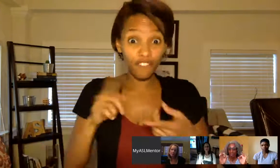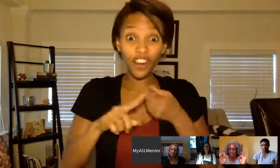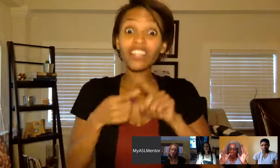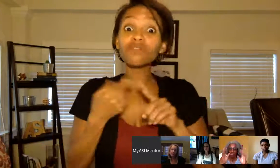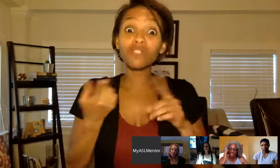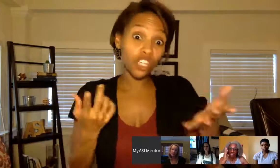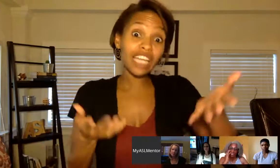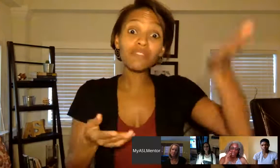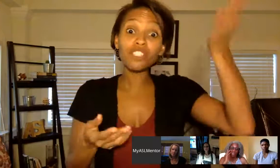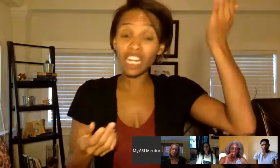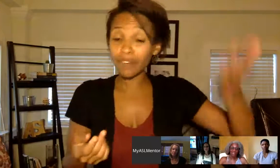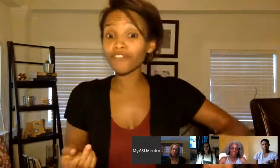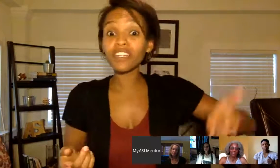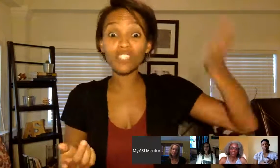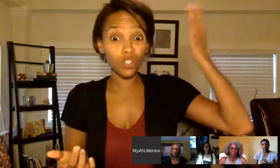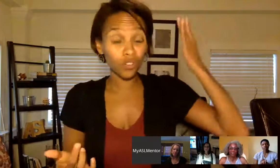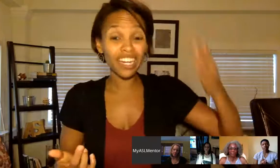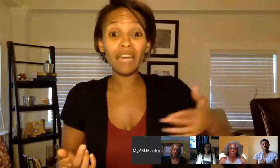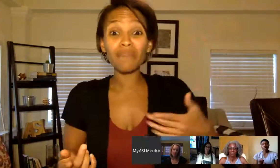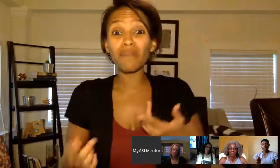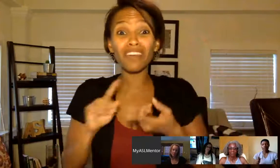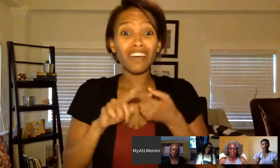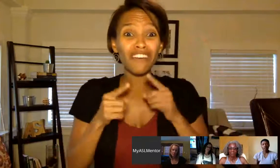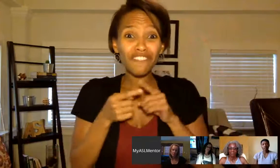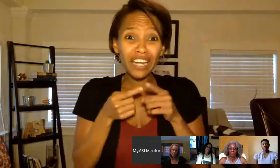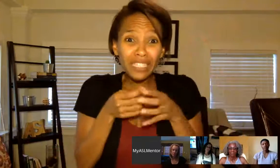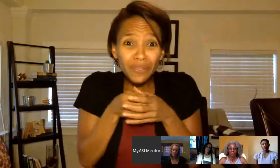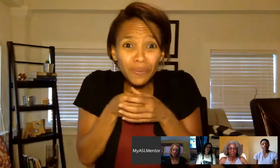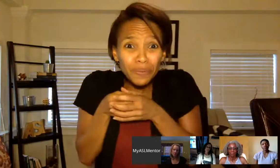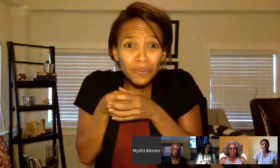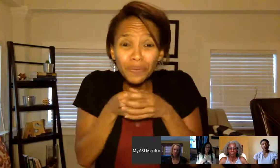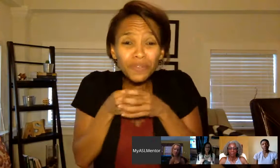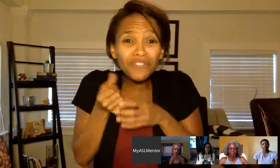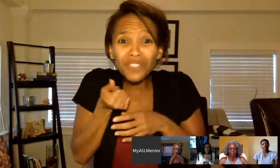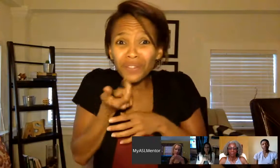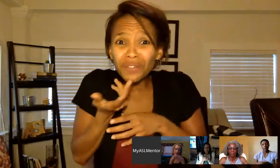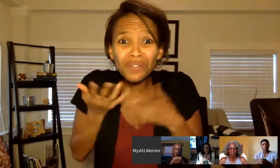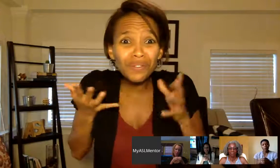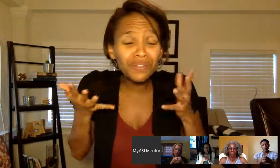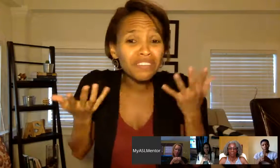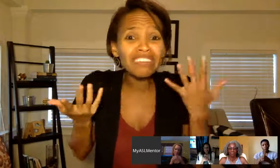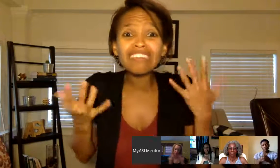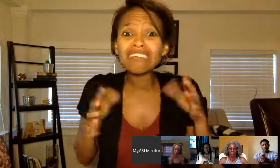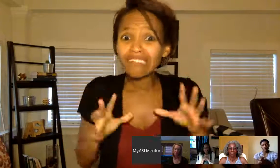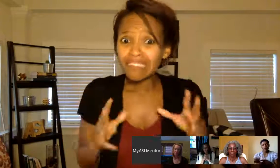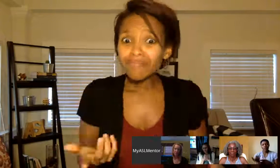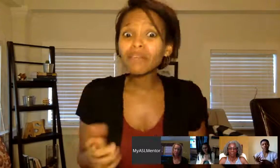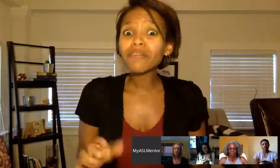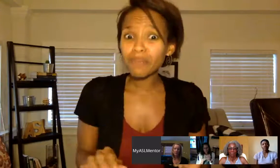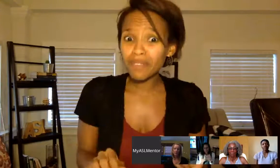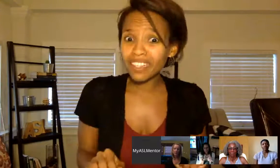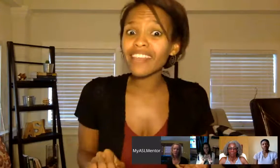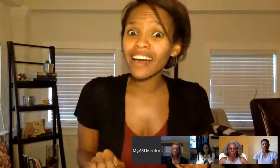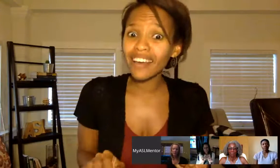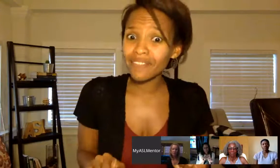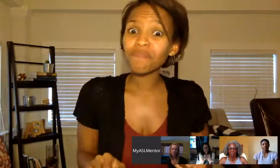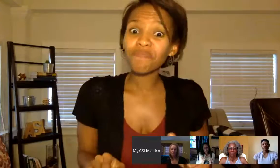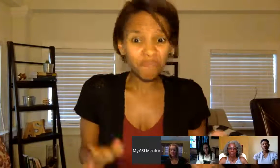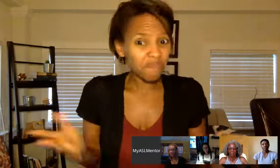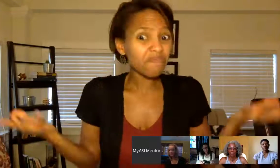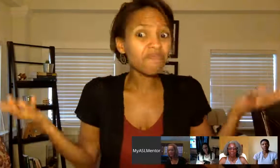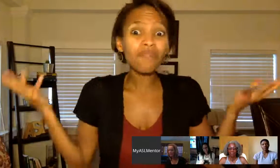Maybe friend. She has been talking about friends this whole time. Maybe friend, you, maybe something like